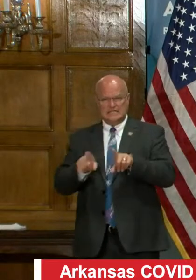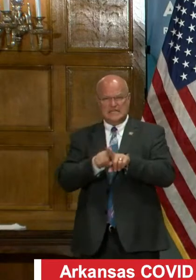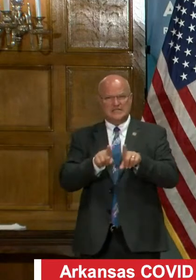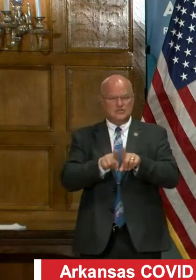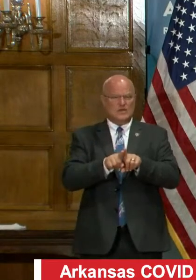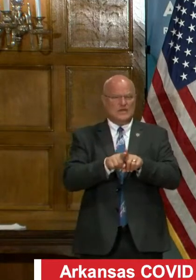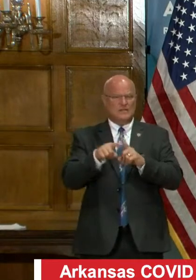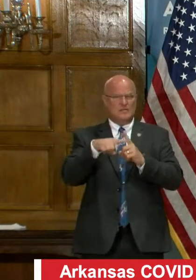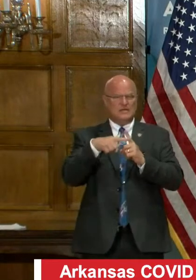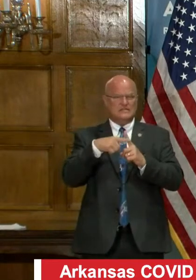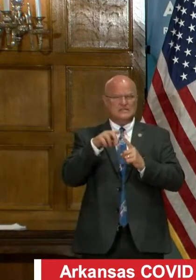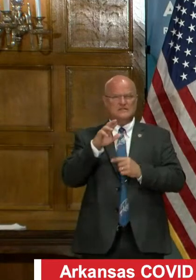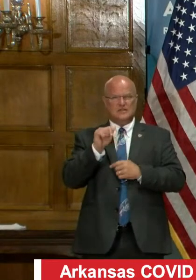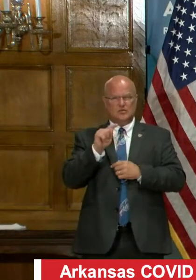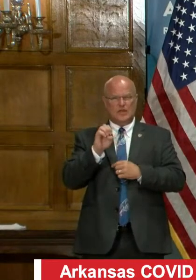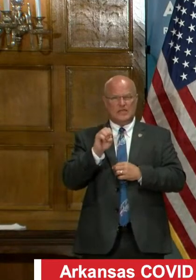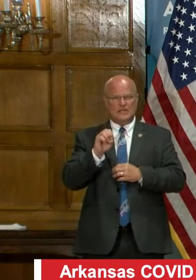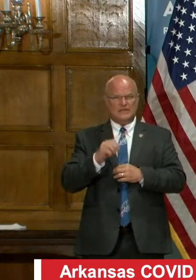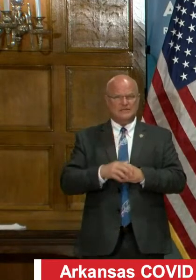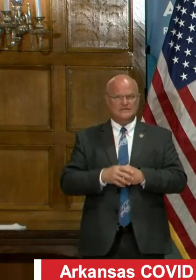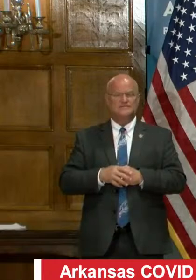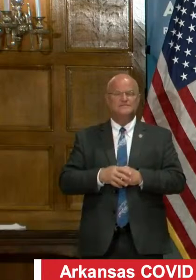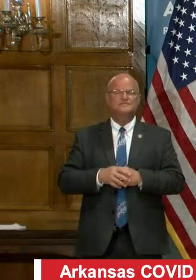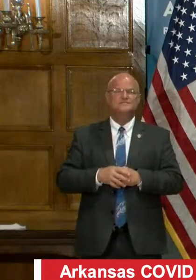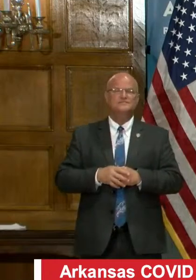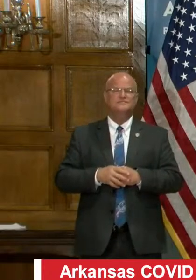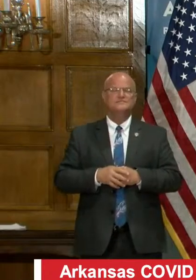as the positivity rate?